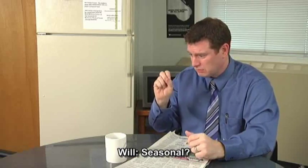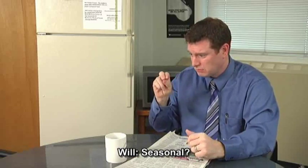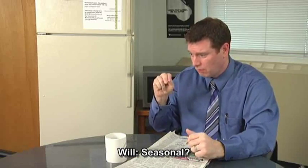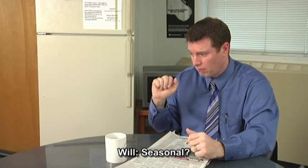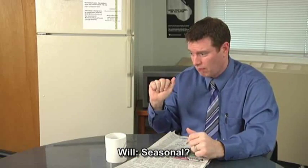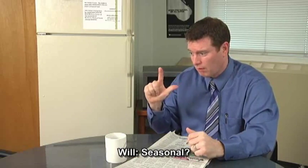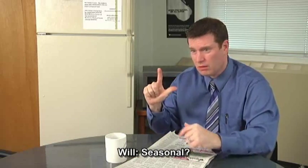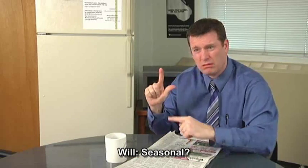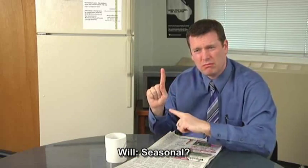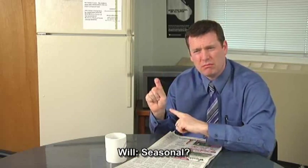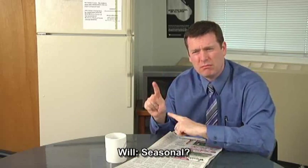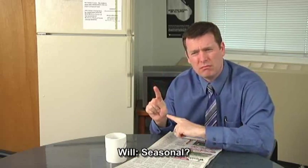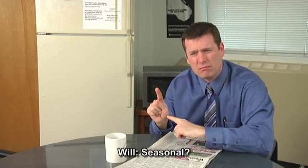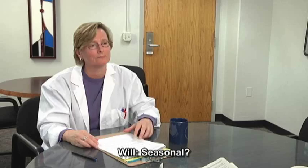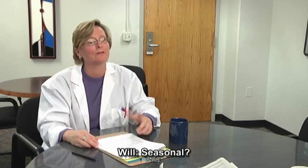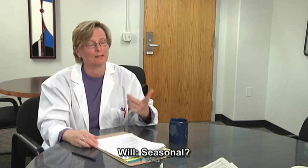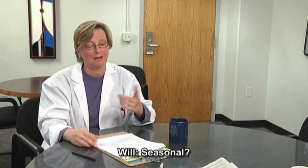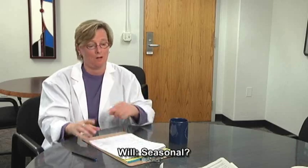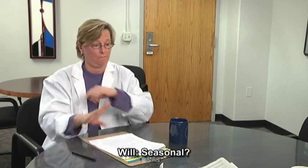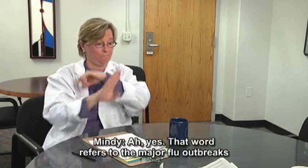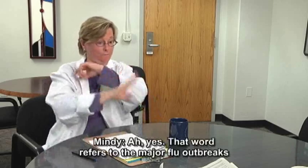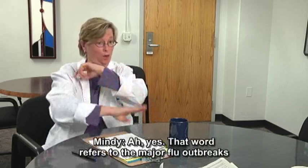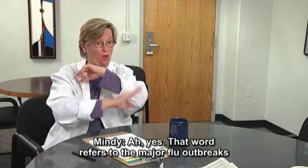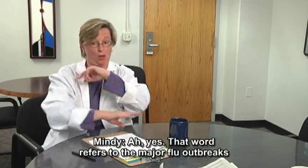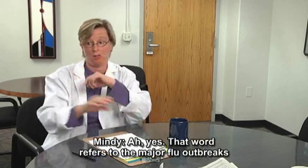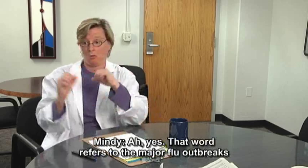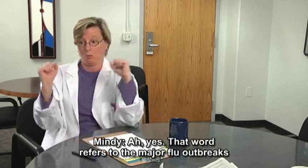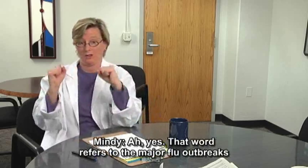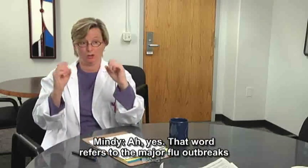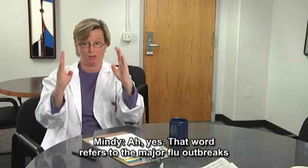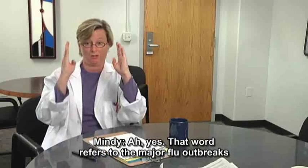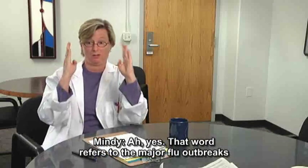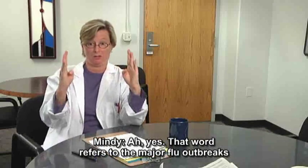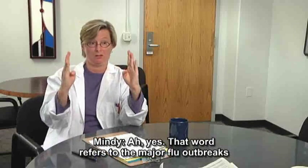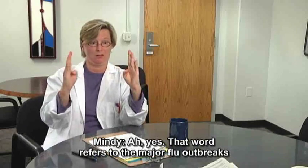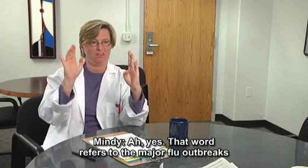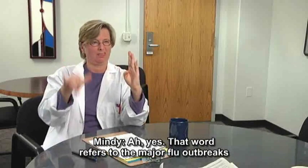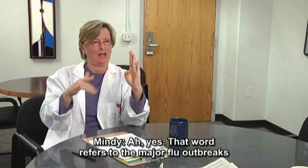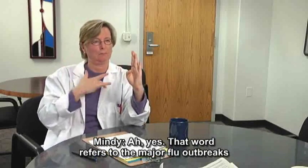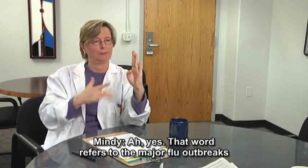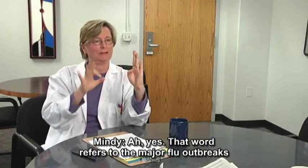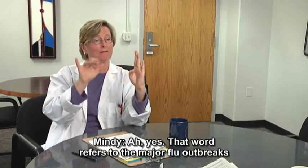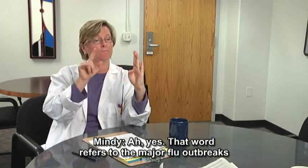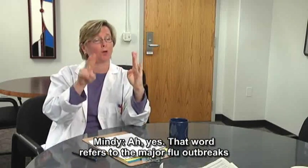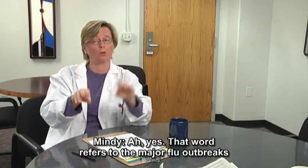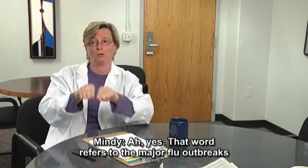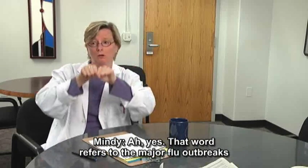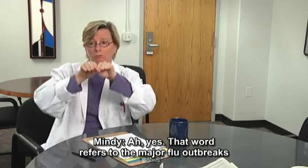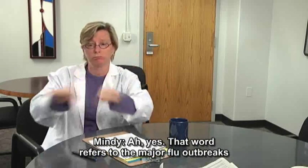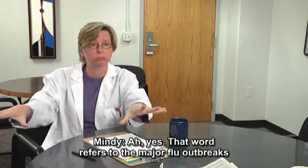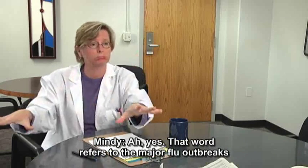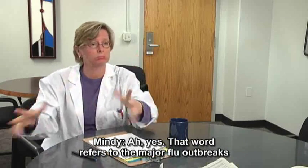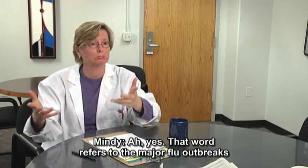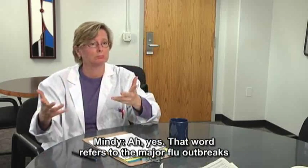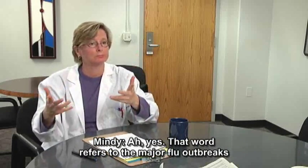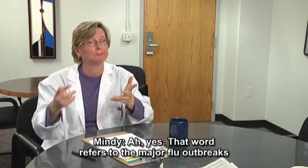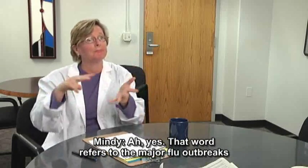Seasonal? Ah, yes. That word refers to the major flu outbreaks that tend to occur between fall and winter.